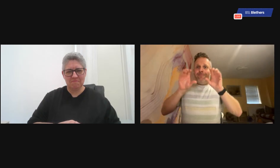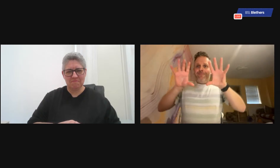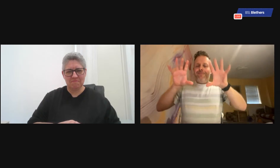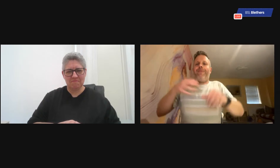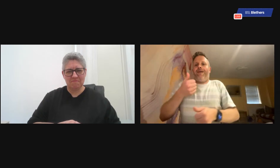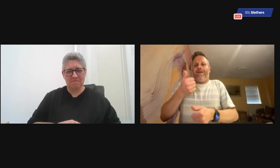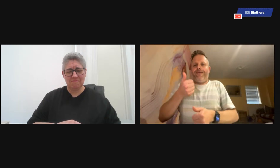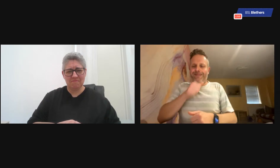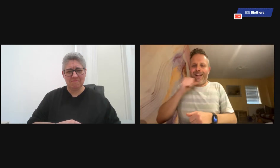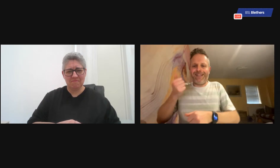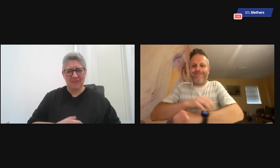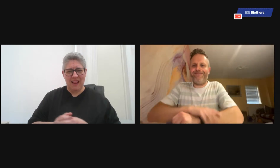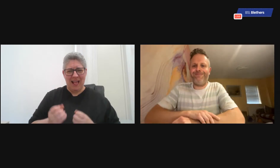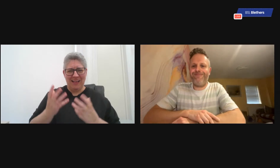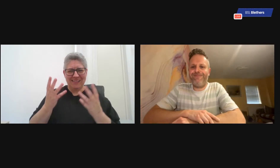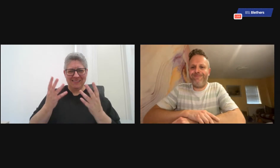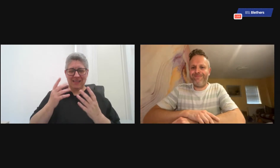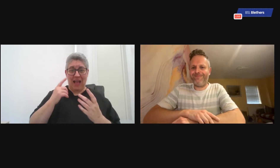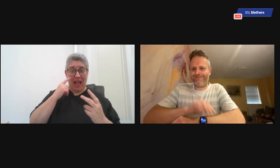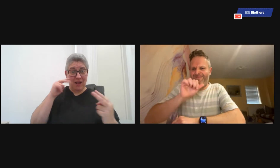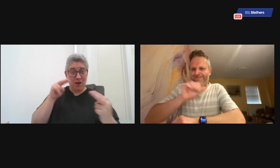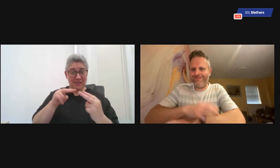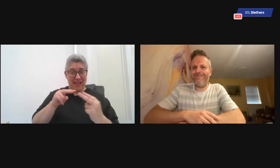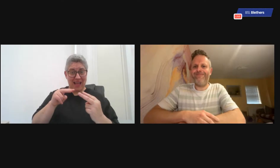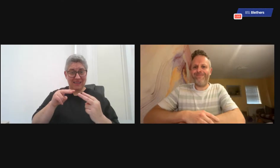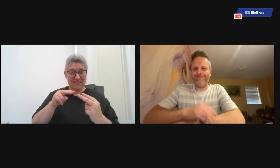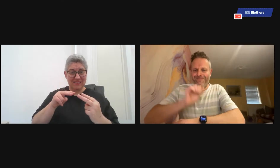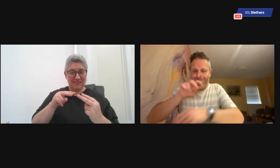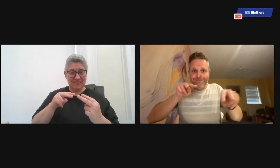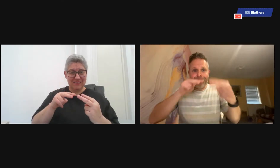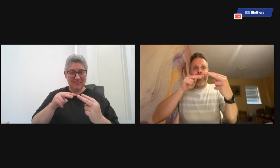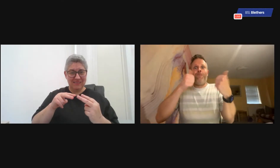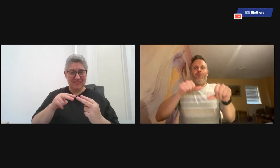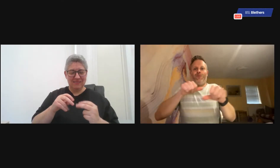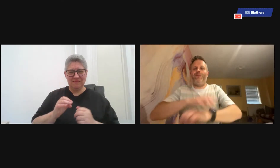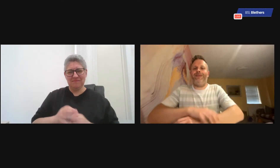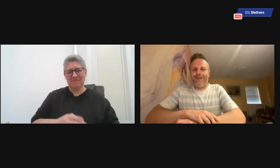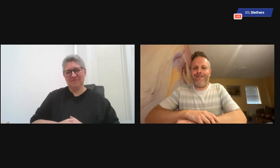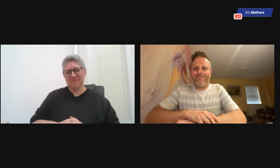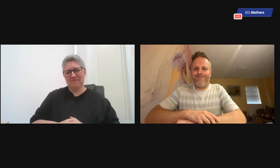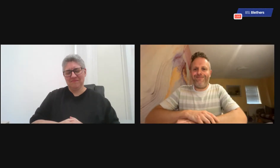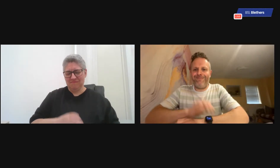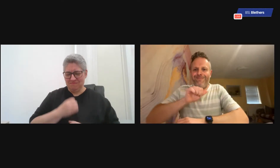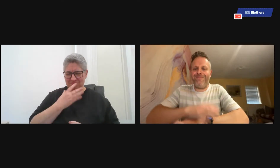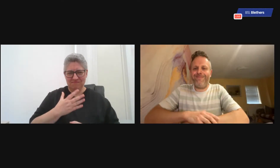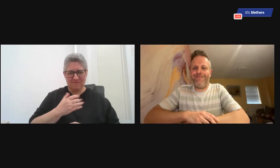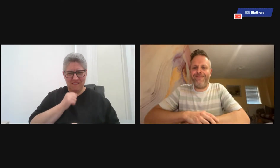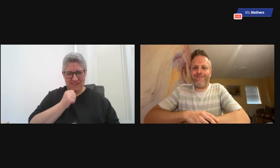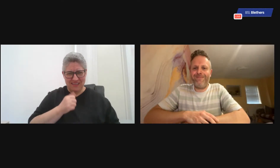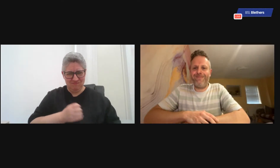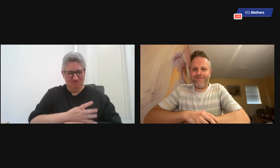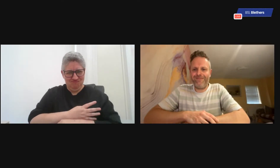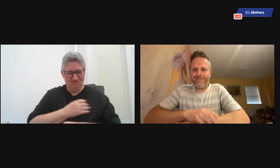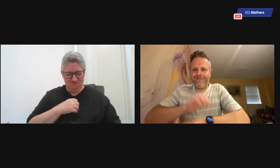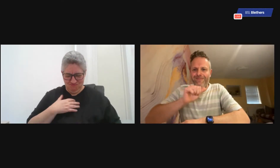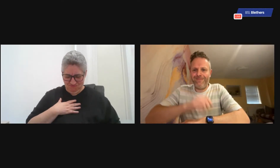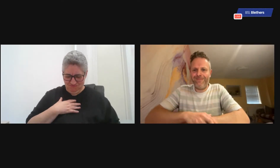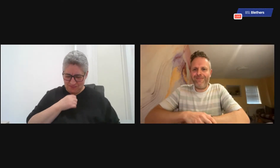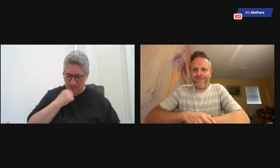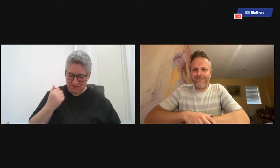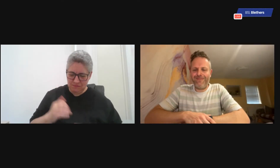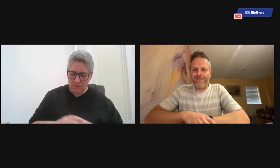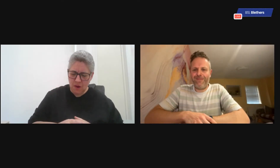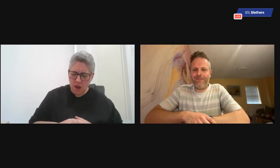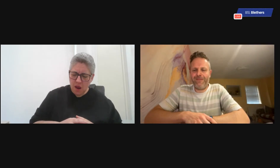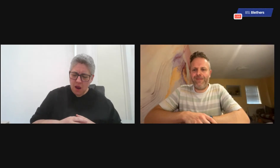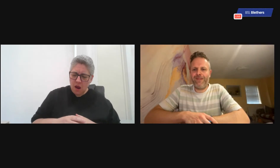just took wow. a week for them to expose their face. So that was lovely. Yeah, and finally we had eye contact. Oh, that